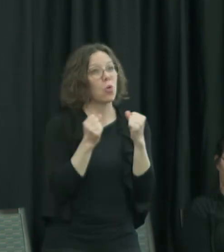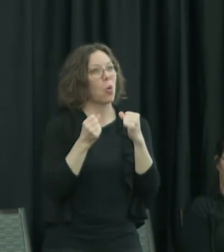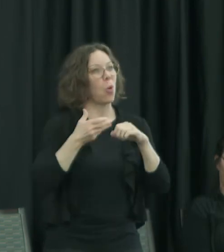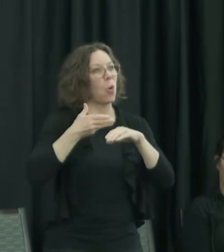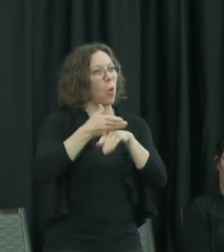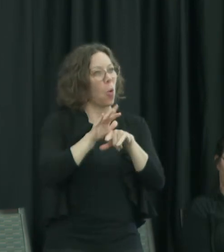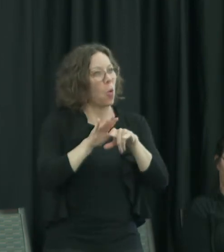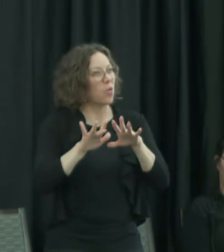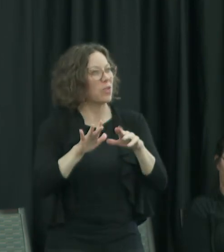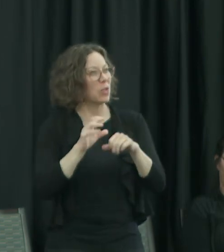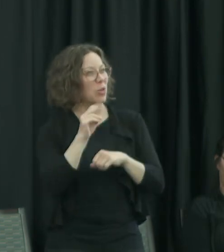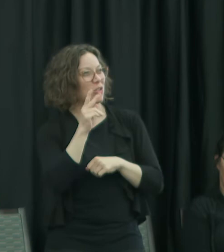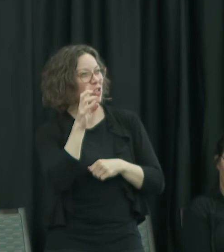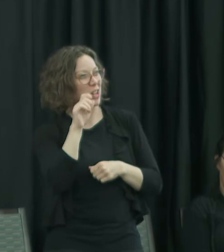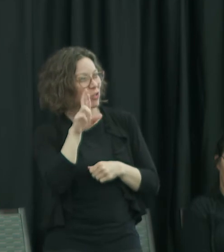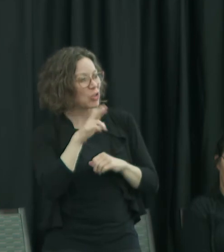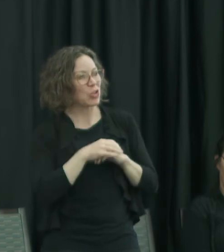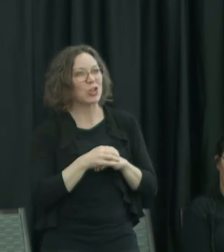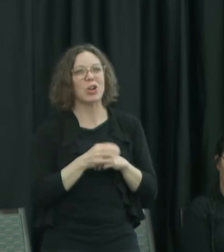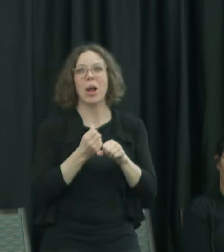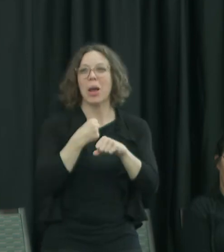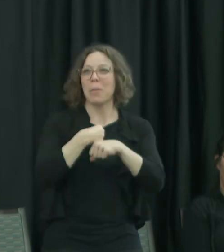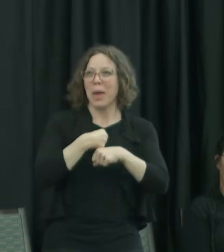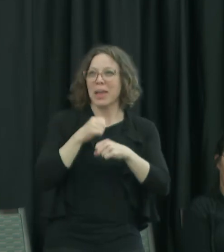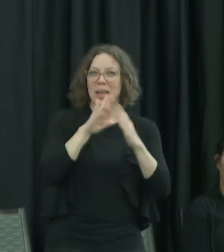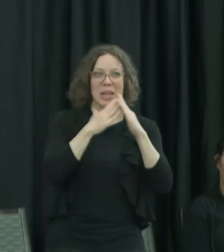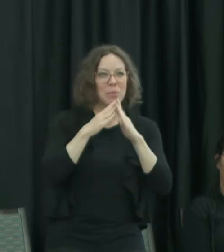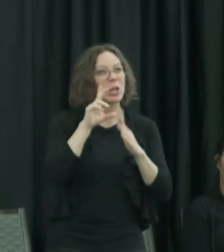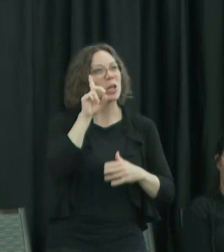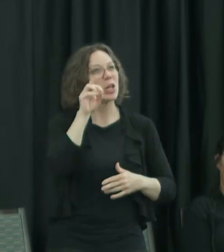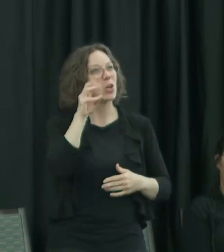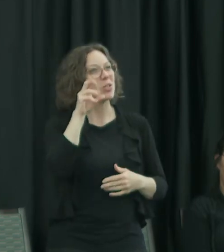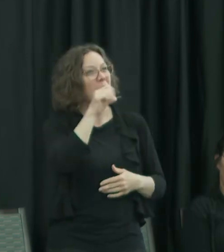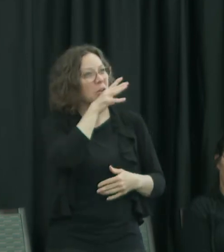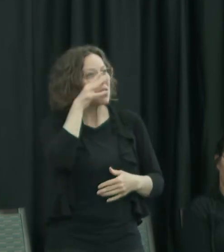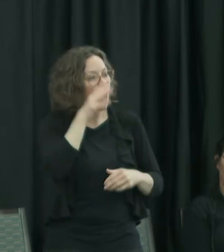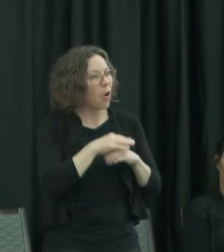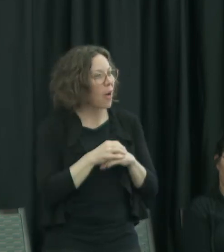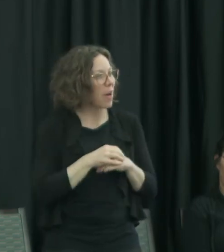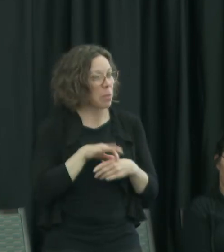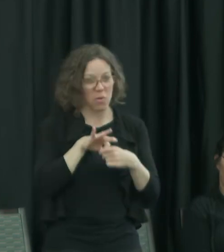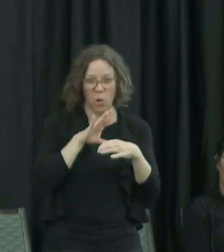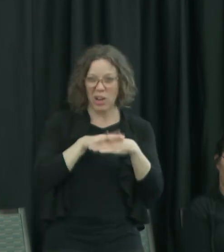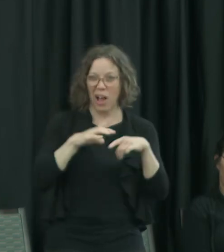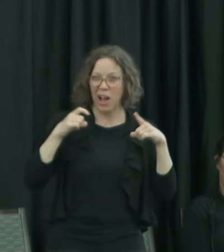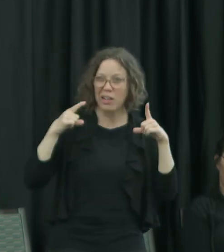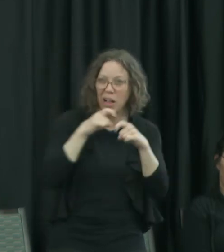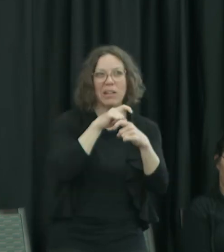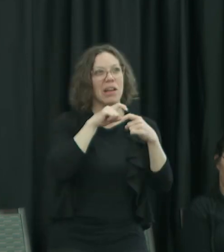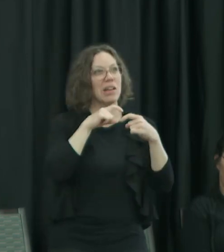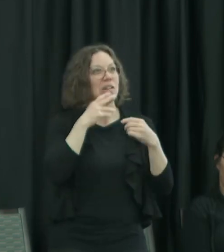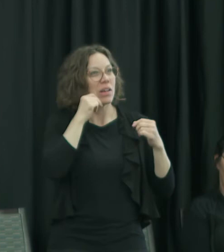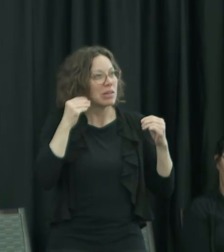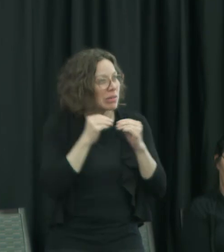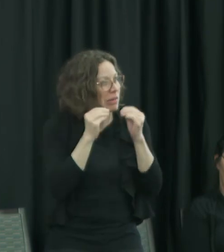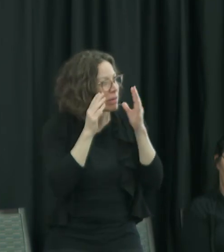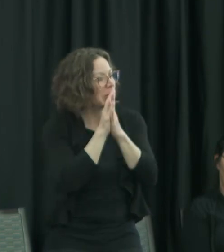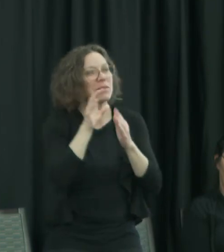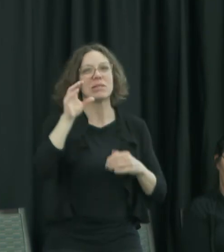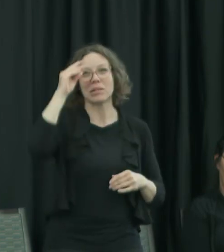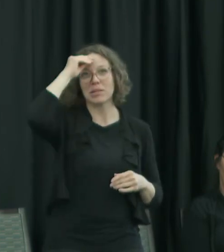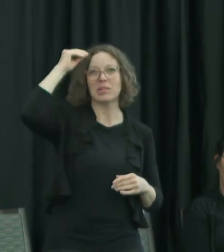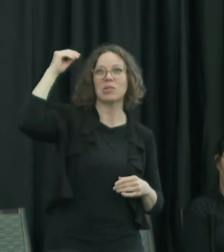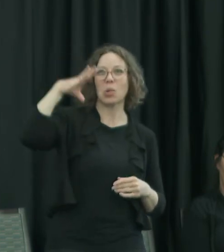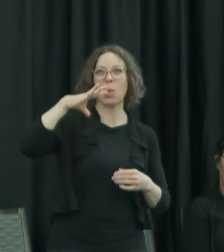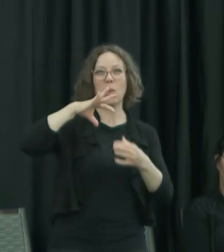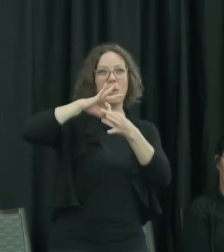an agri-community at Dow's Farm, reviewing and voting on contentious and complicated utility-scale solar applications, all